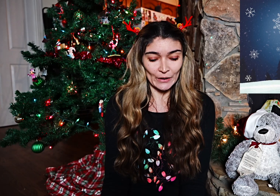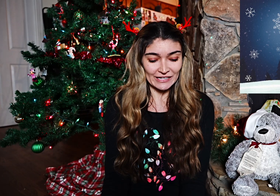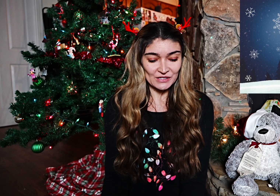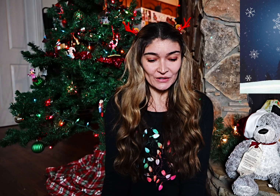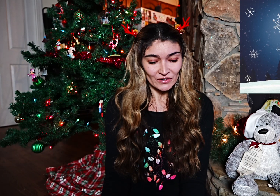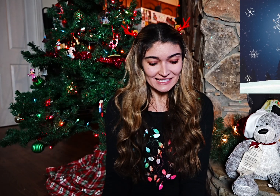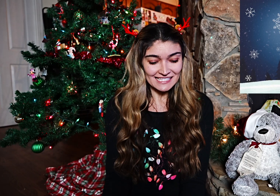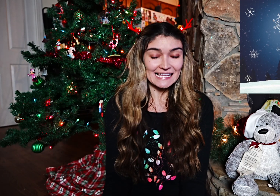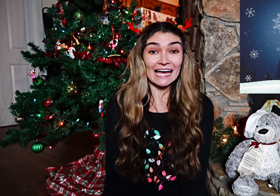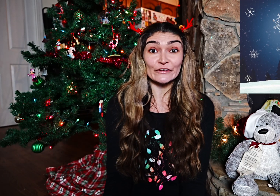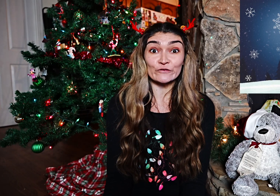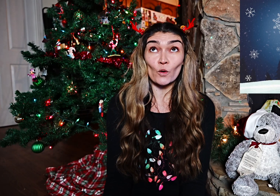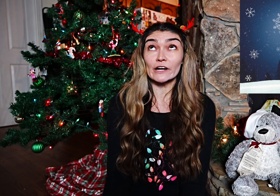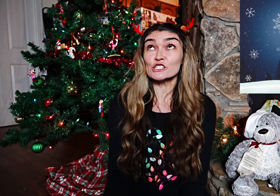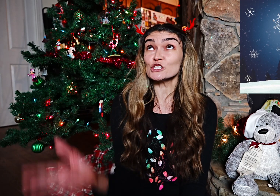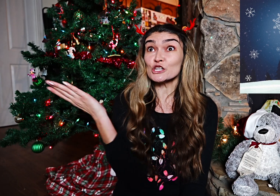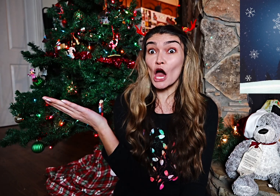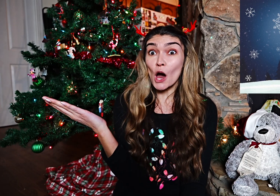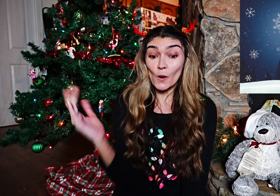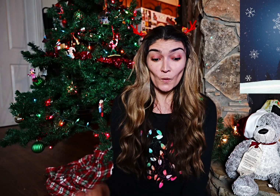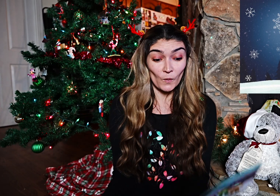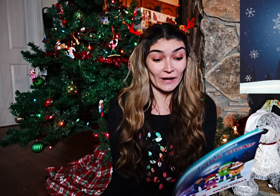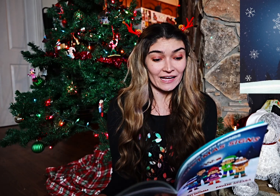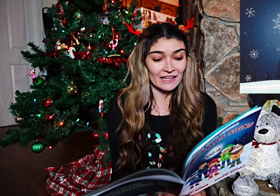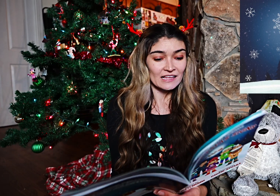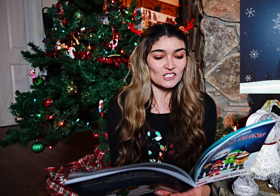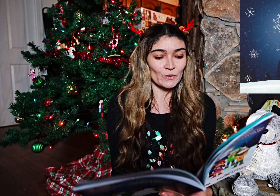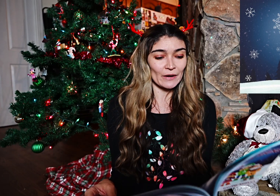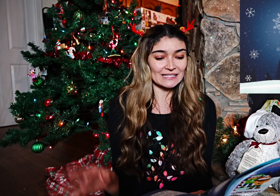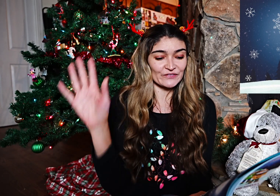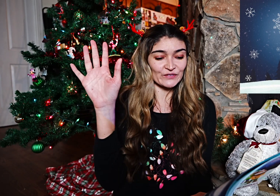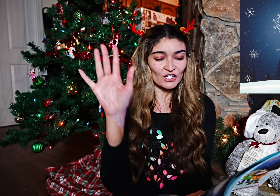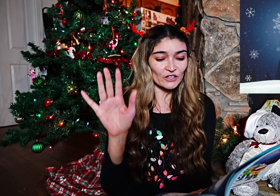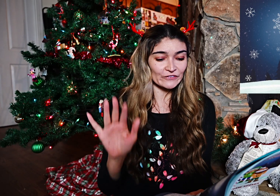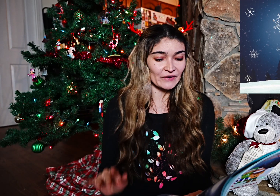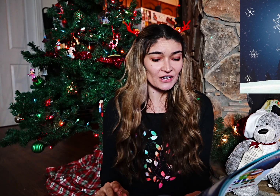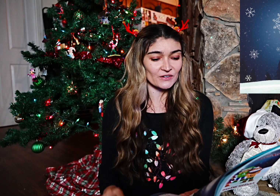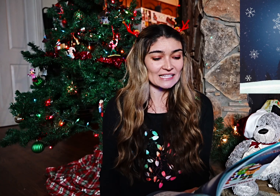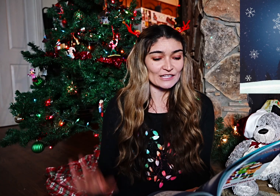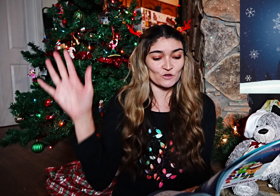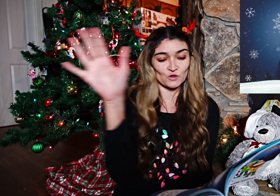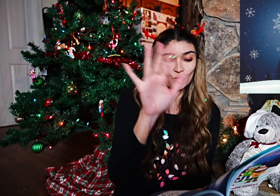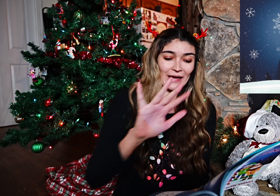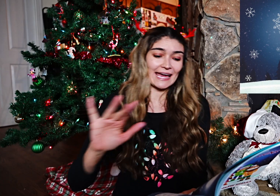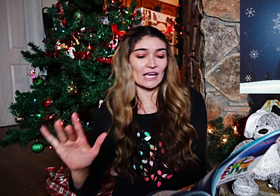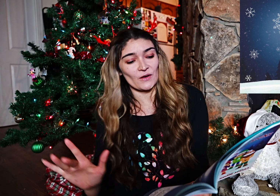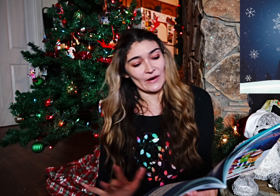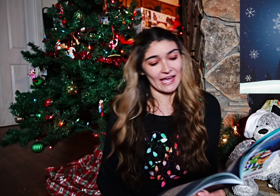going to learn is the sign for snow. So we're going to flicker your fingers as you sway your